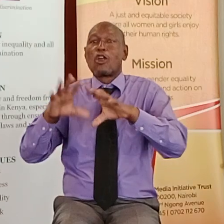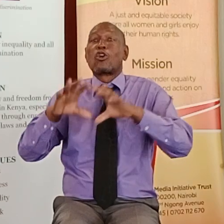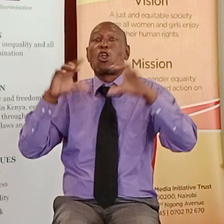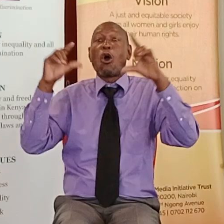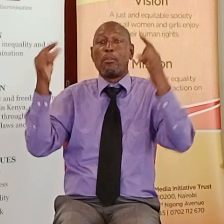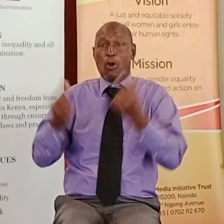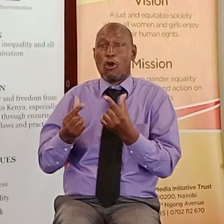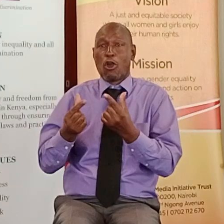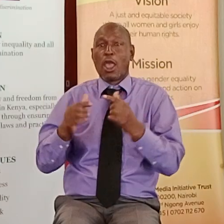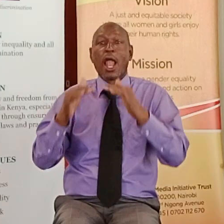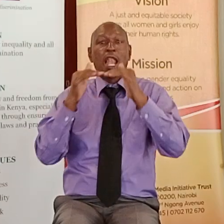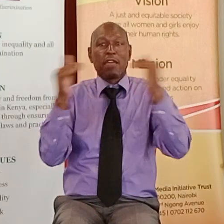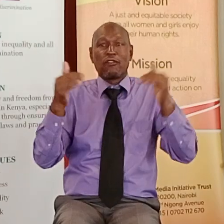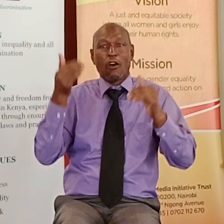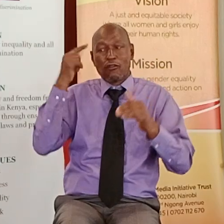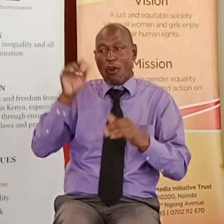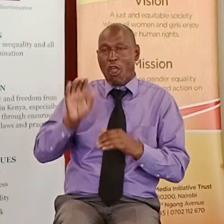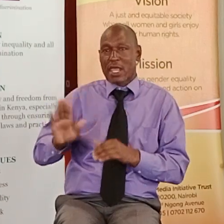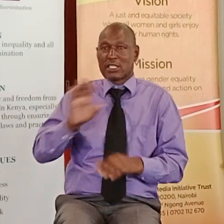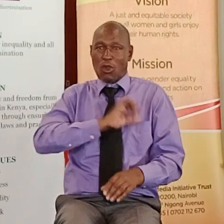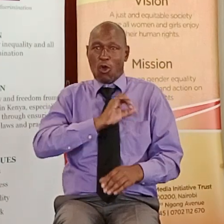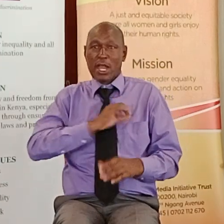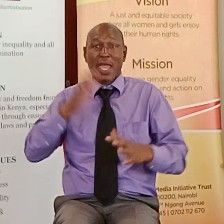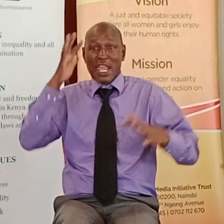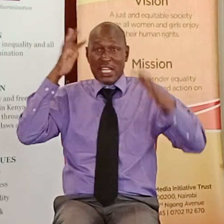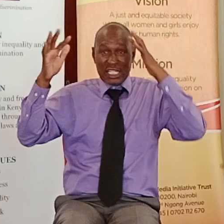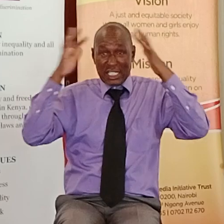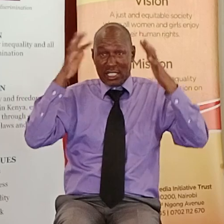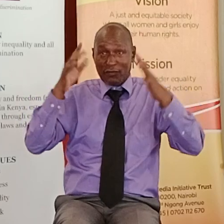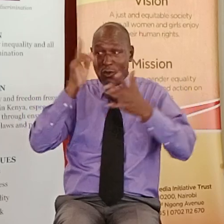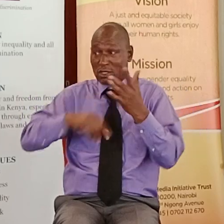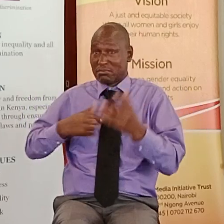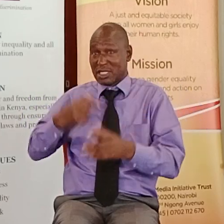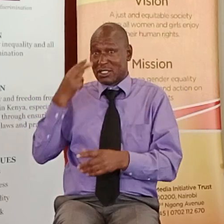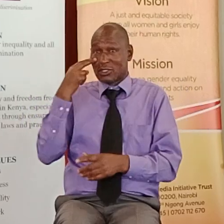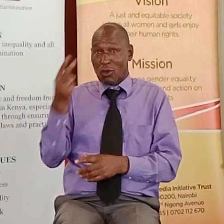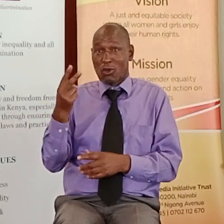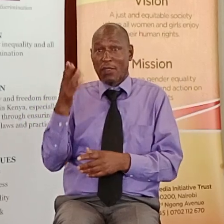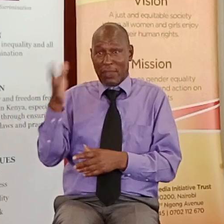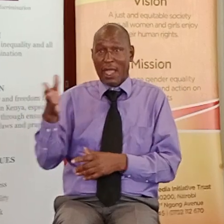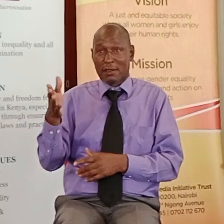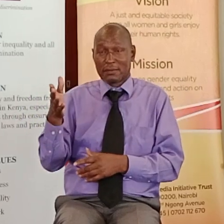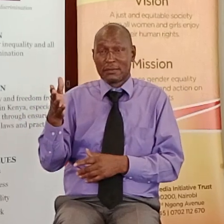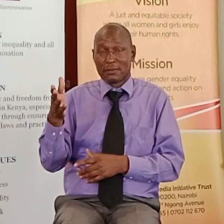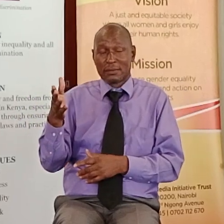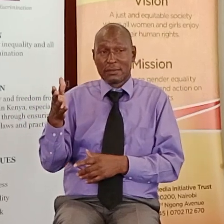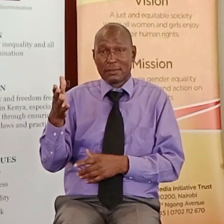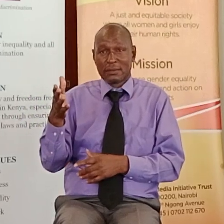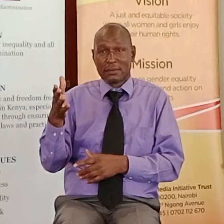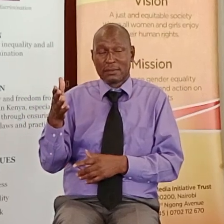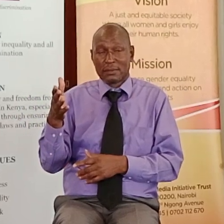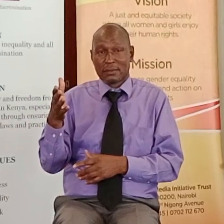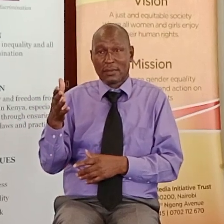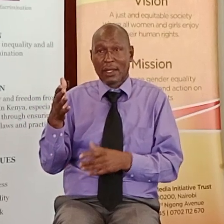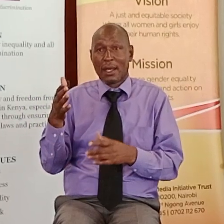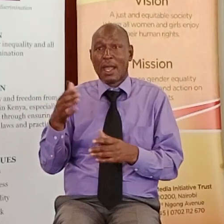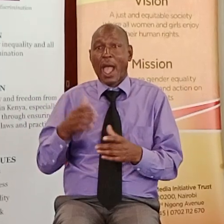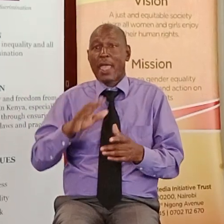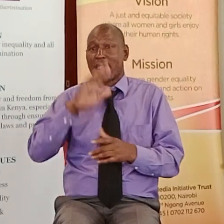greening initiative in Mandera. Actually, what I saw in Mandera, I couldn't believe that is the Mandera I know.